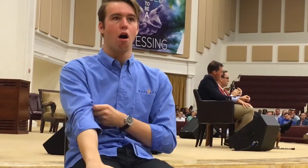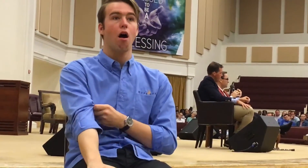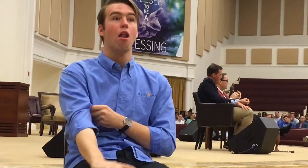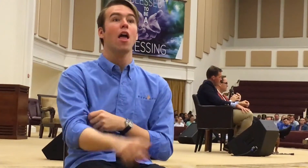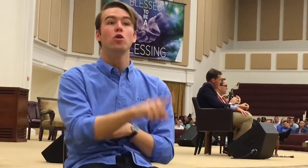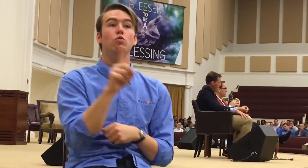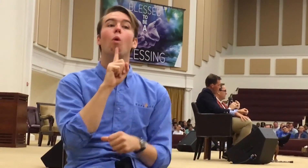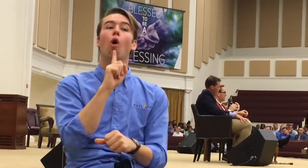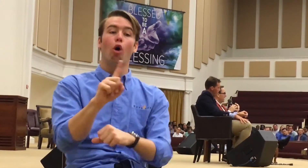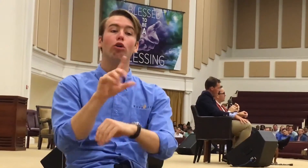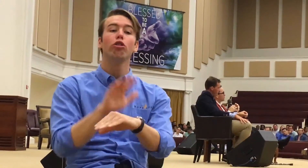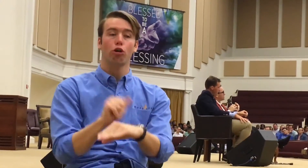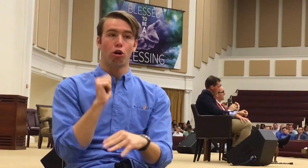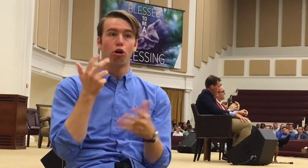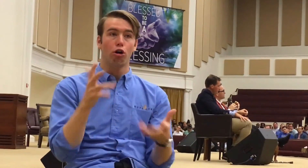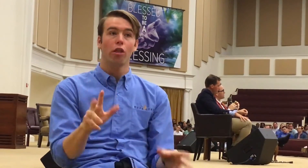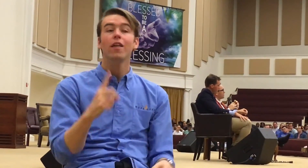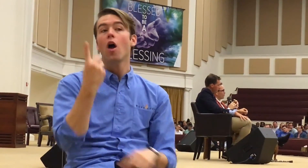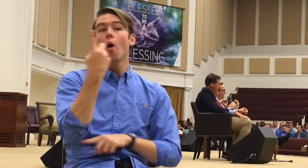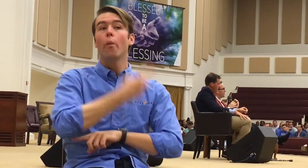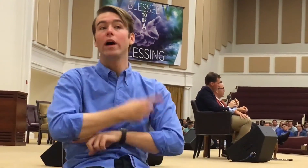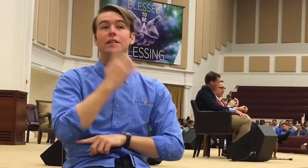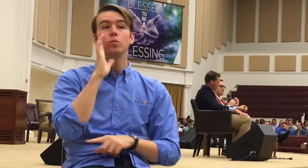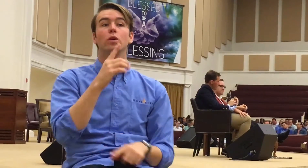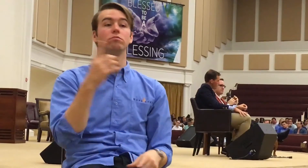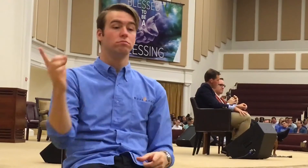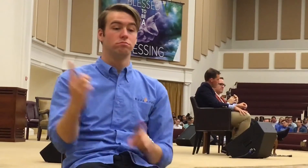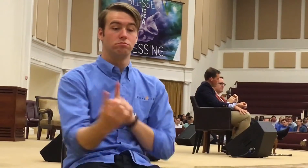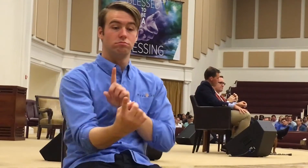call. And one day he'll say,